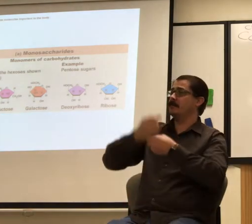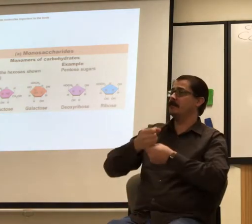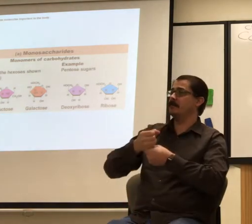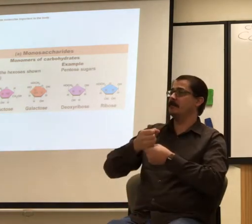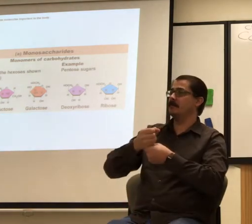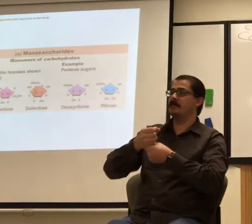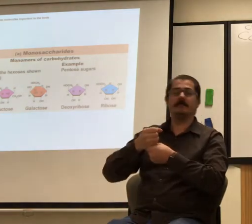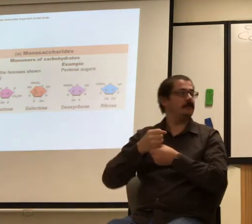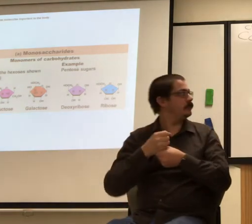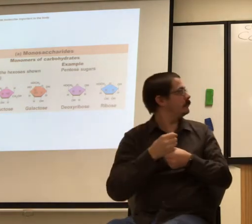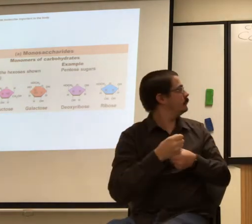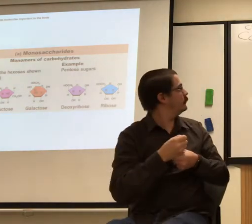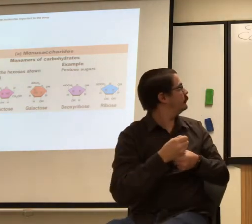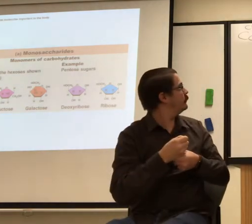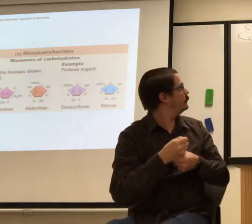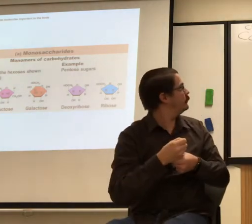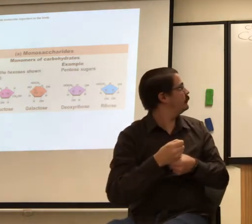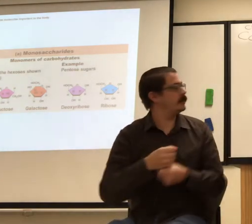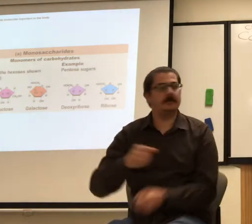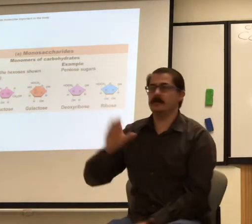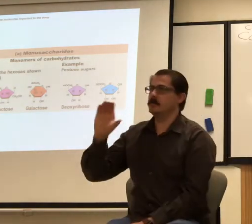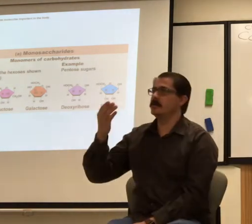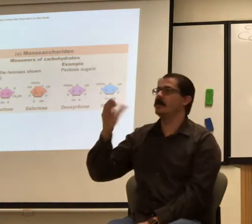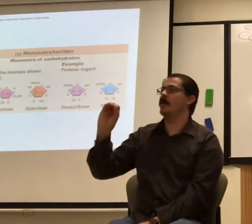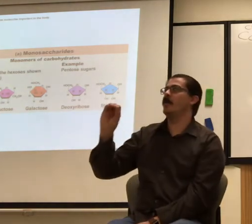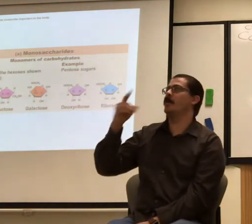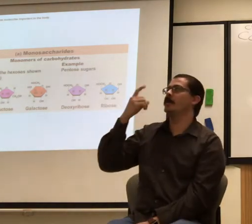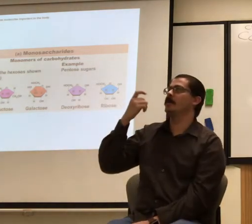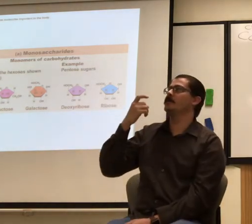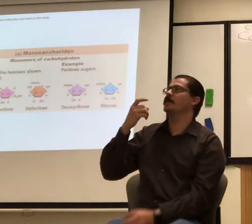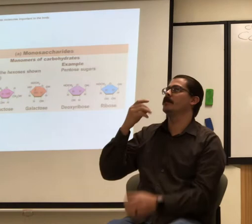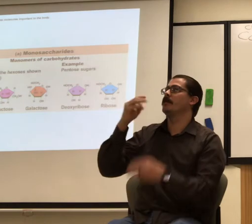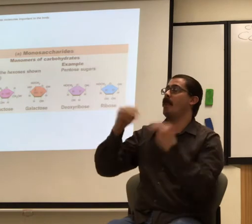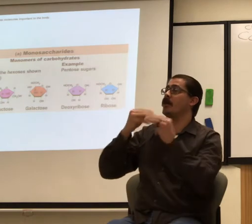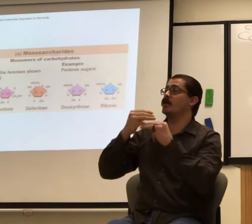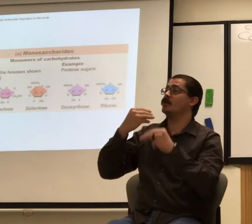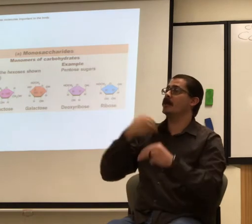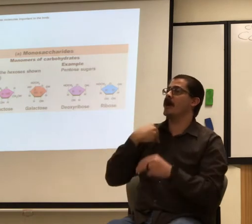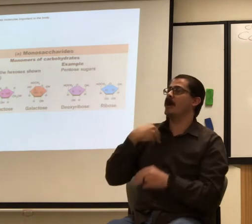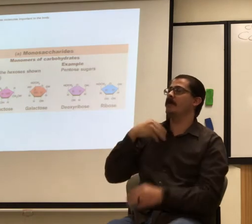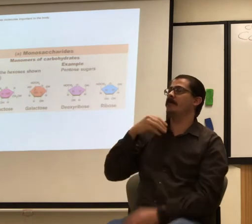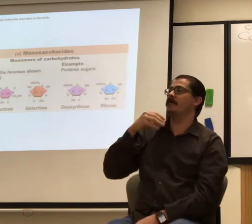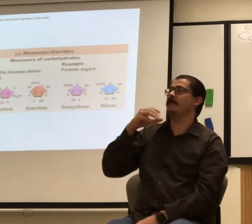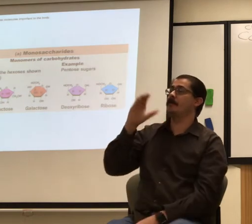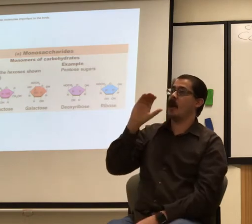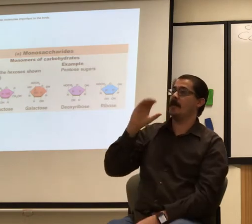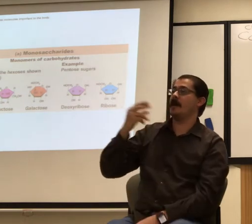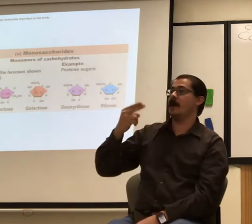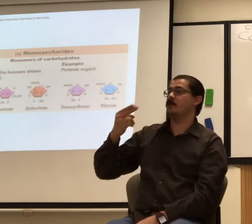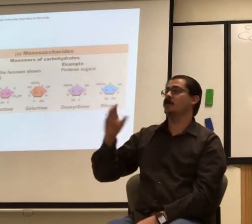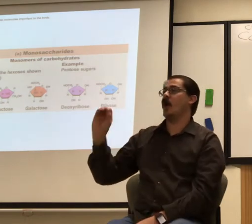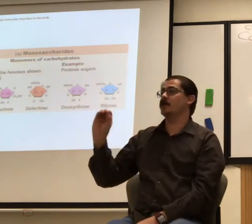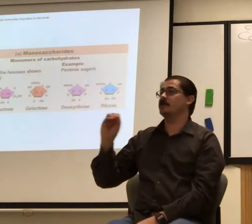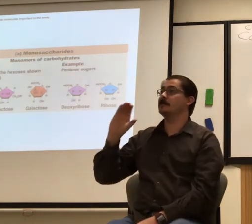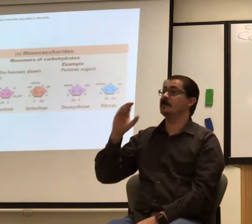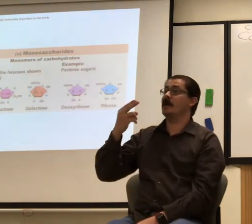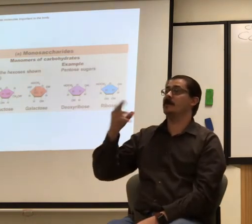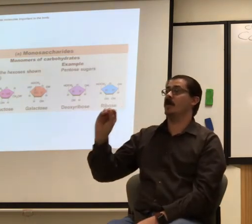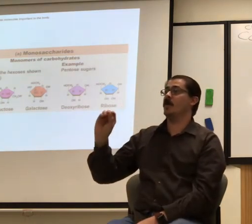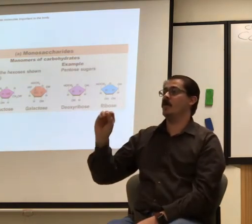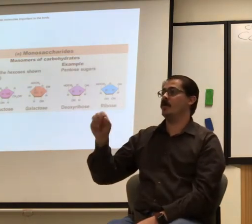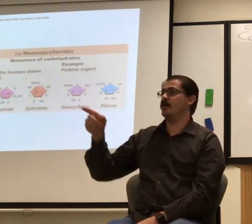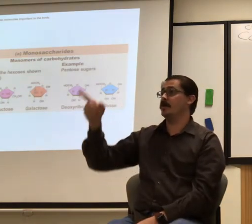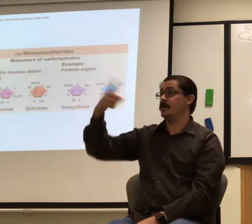CHO because they are molecules that contain carbon, hydrogen, and oxygen, CHO. And the ones you got to